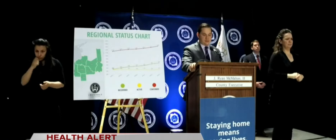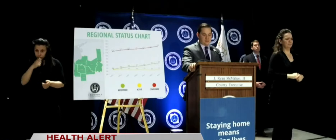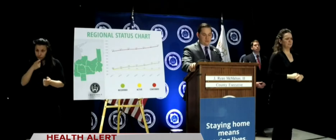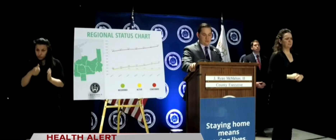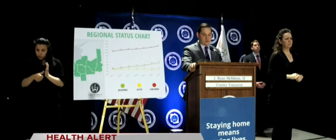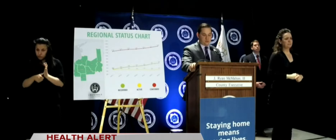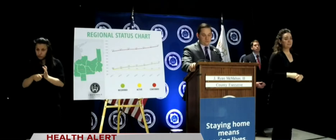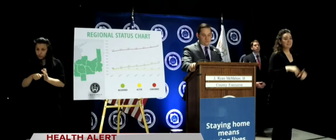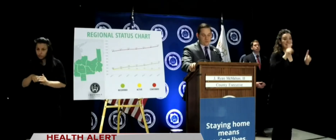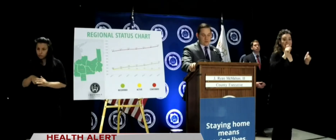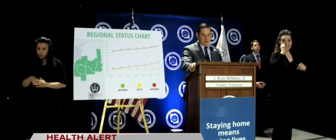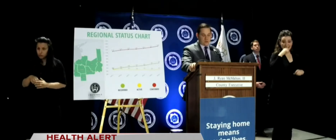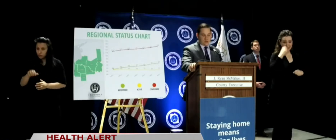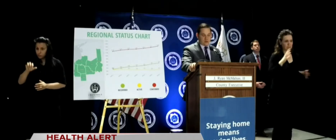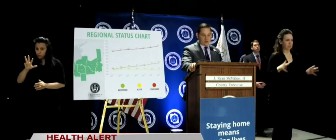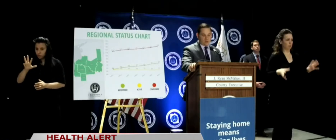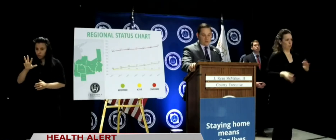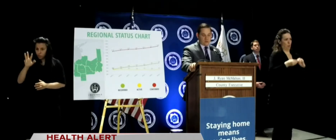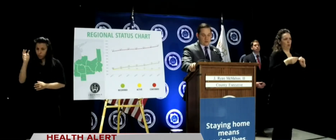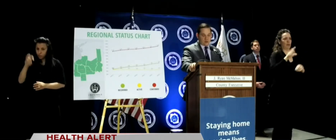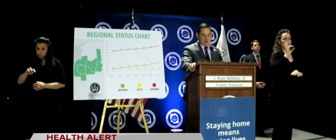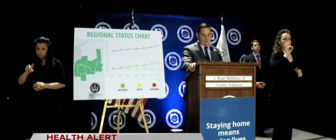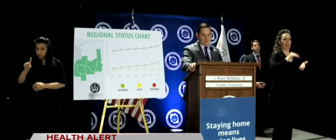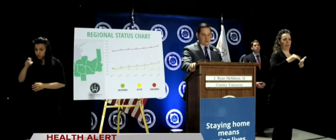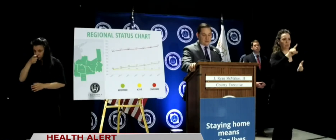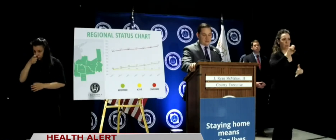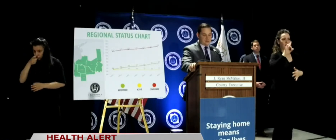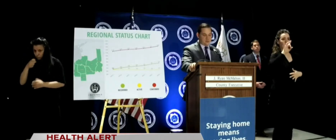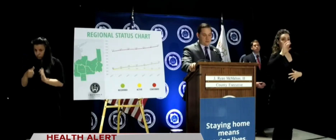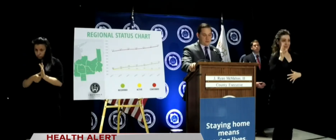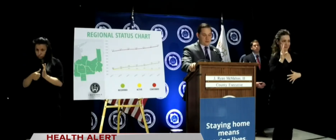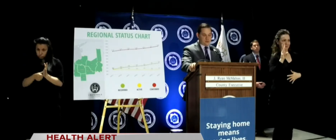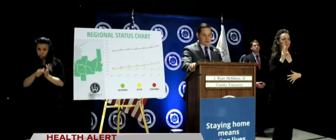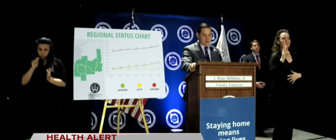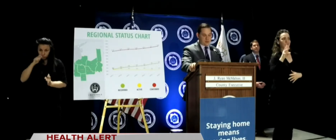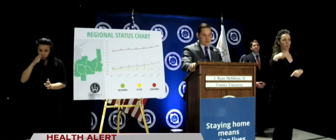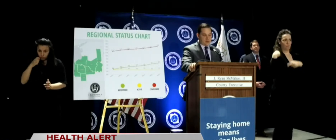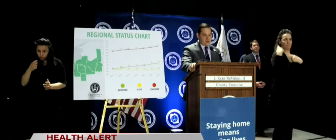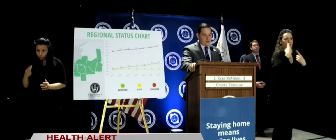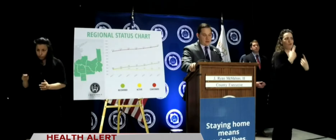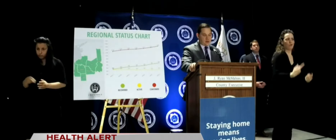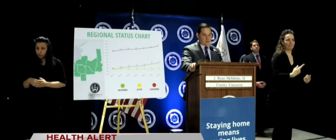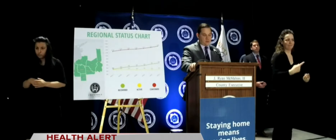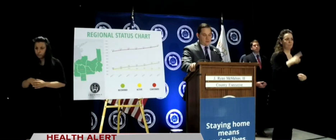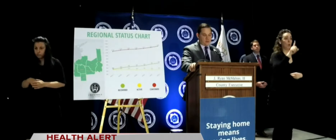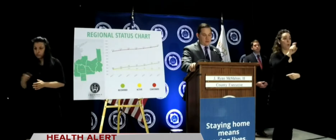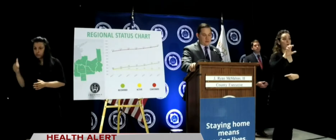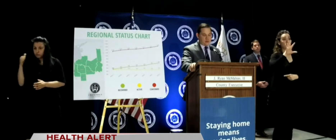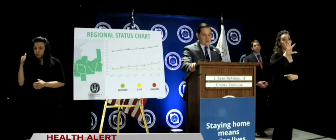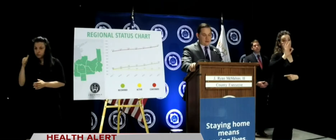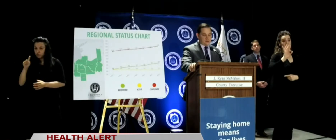9,186 tests administered, and we've had 159 tests completed yesterday.